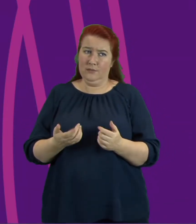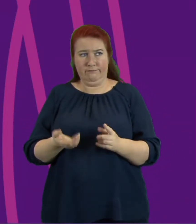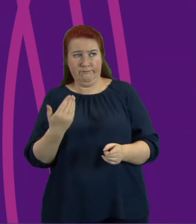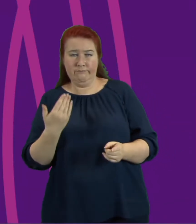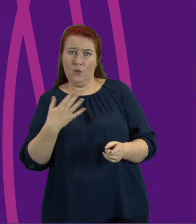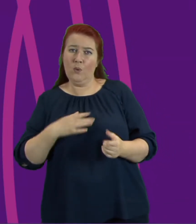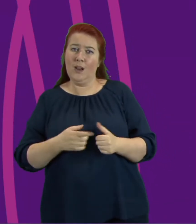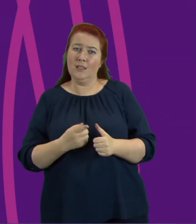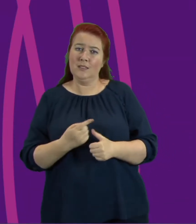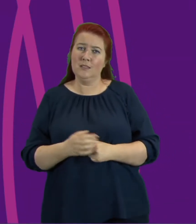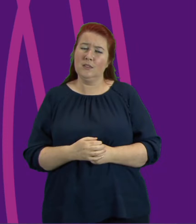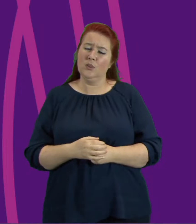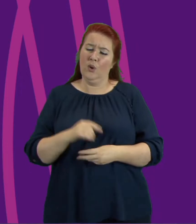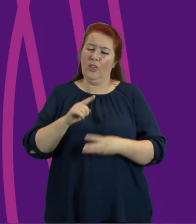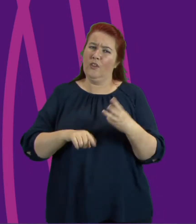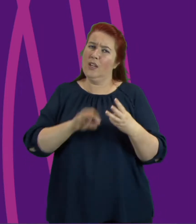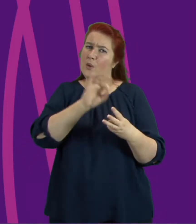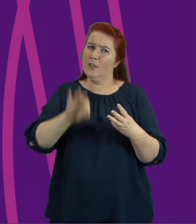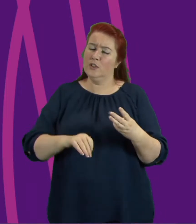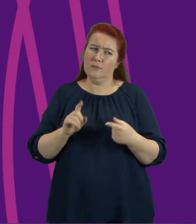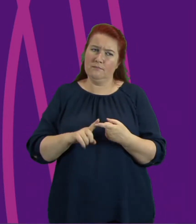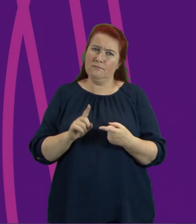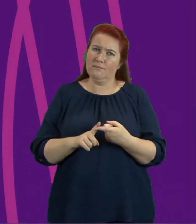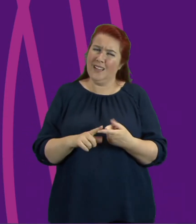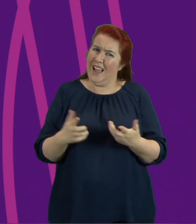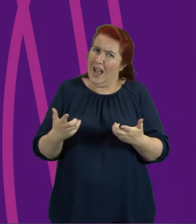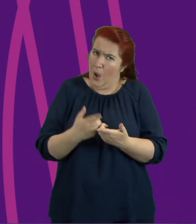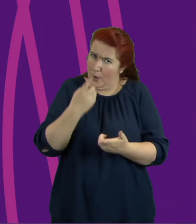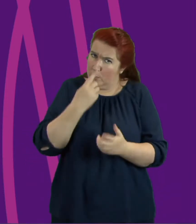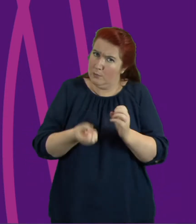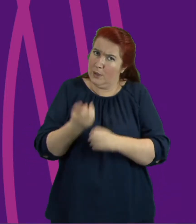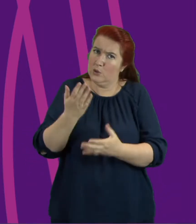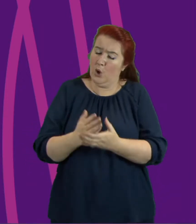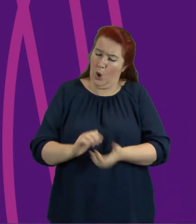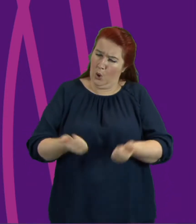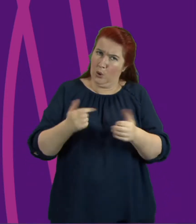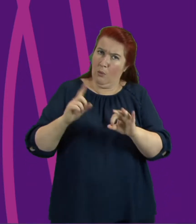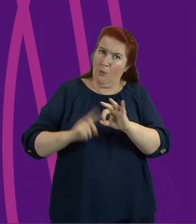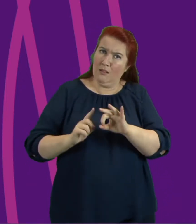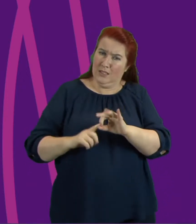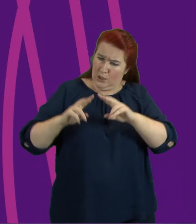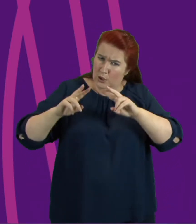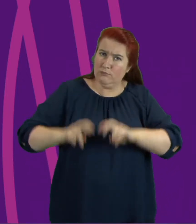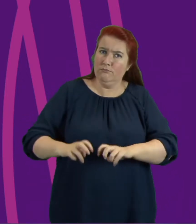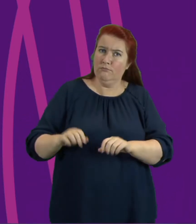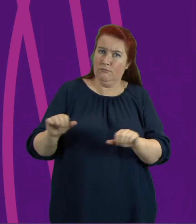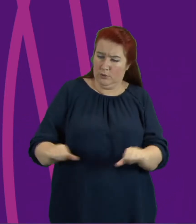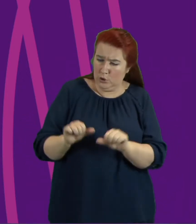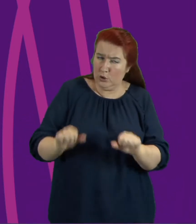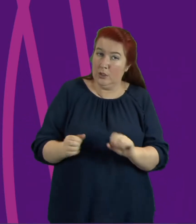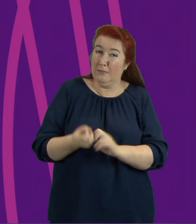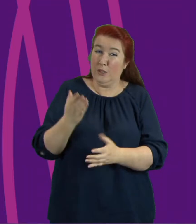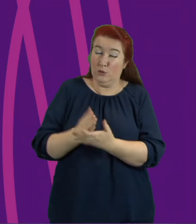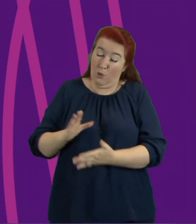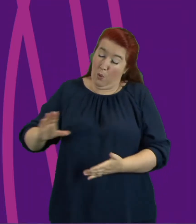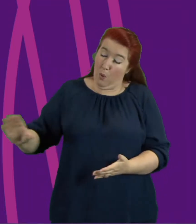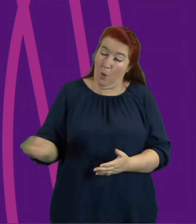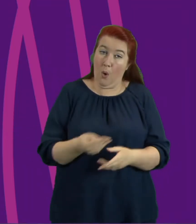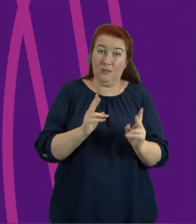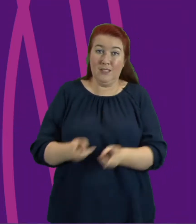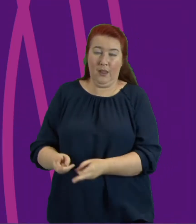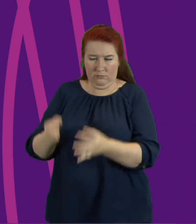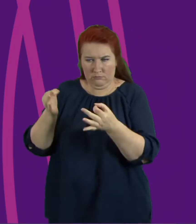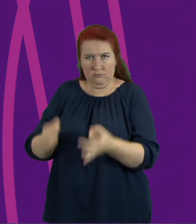may. What steps will be taken on quality assurance to ensure that every single death in these categories is reported to the